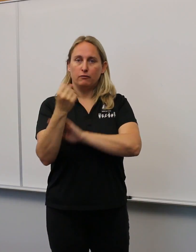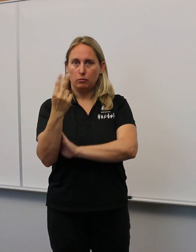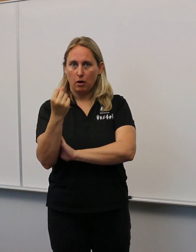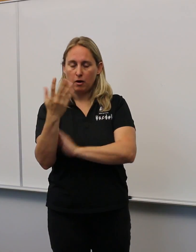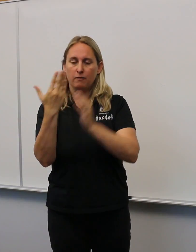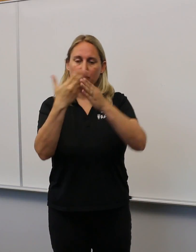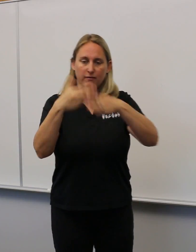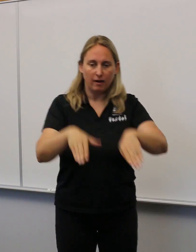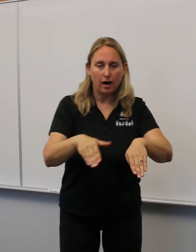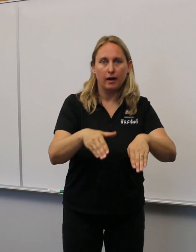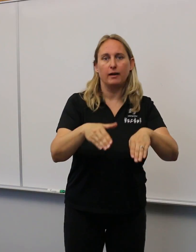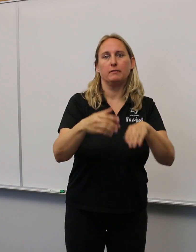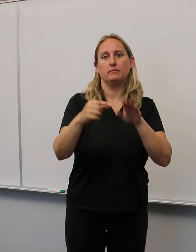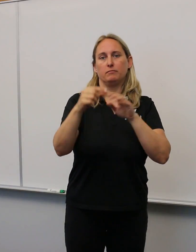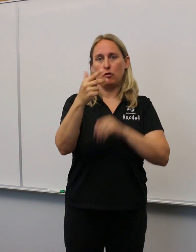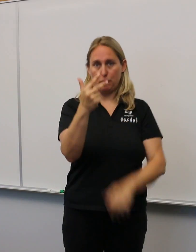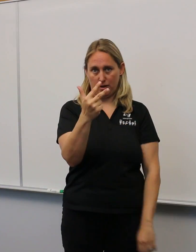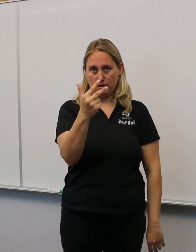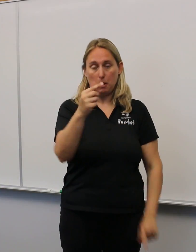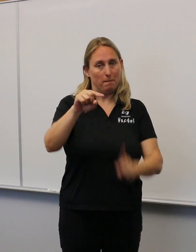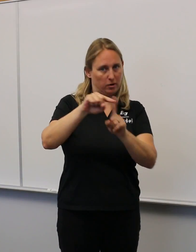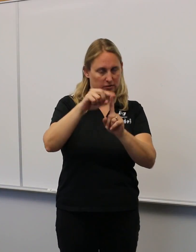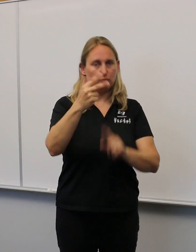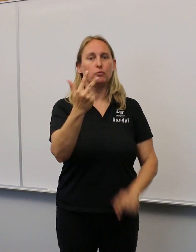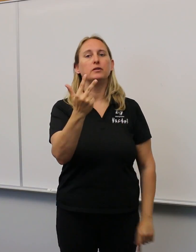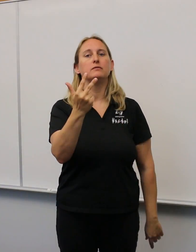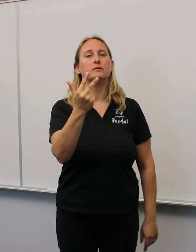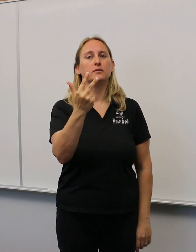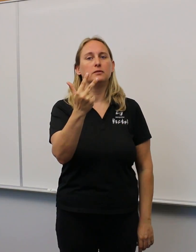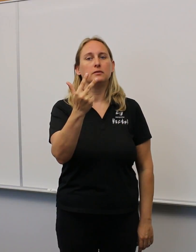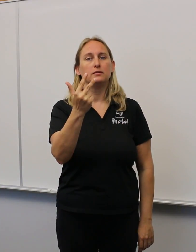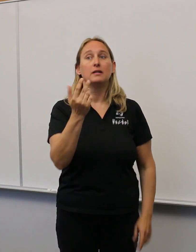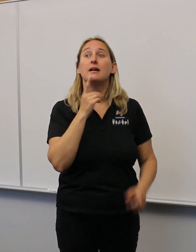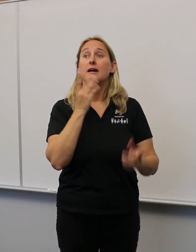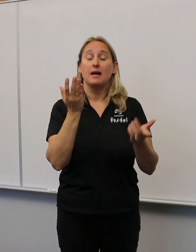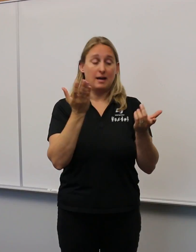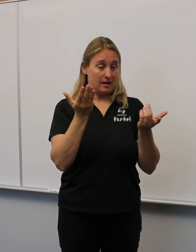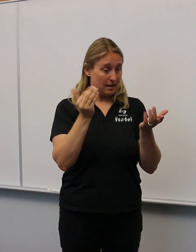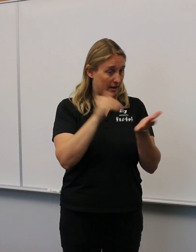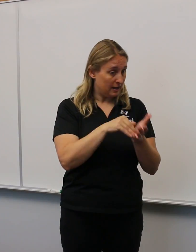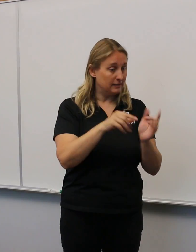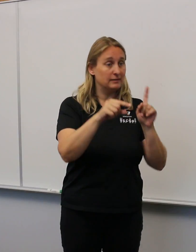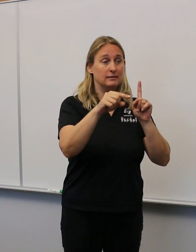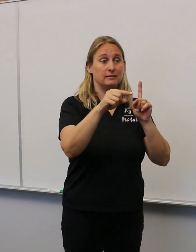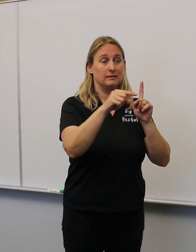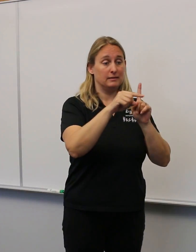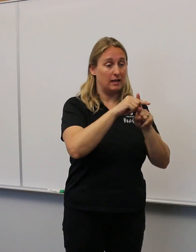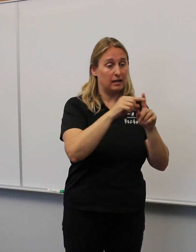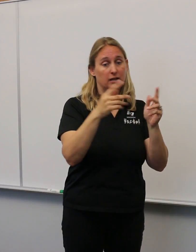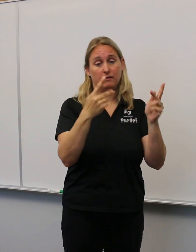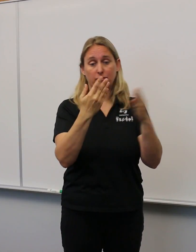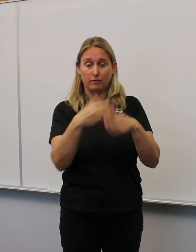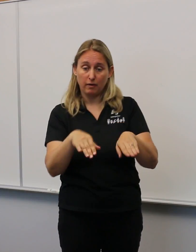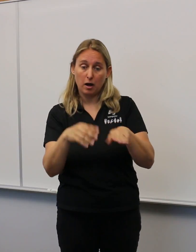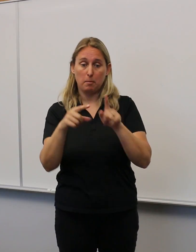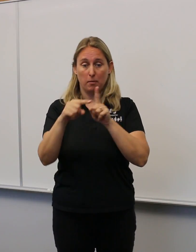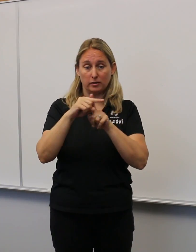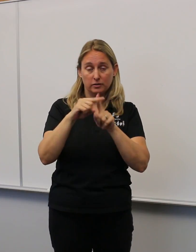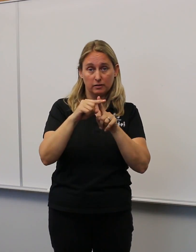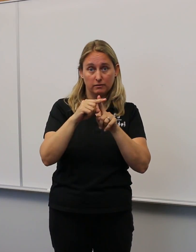divided by 3, positive 3. Again, I have a negative number divided by a positive number, so